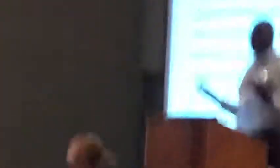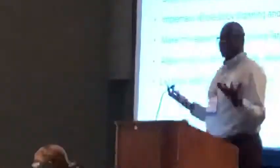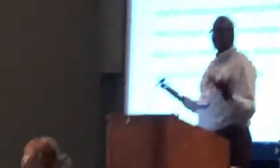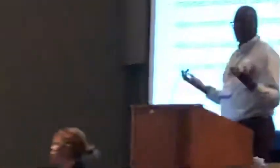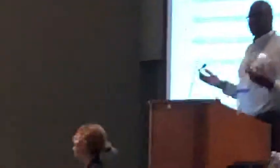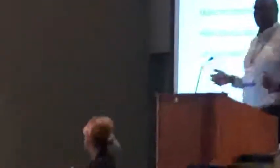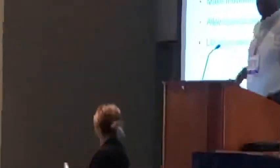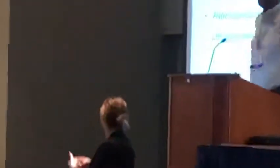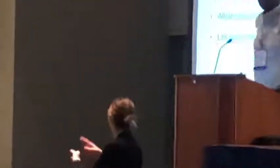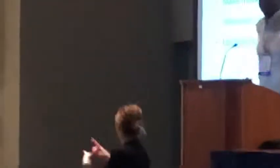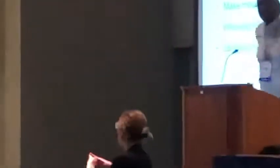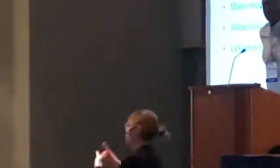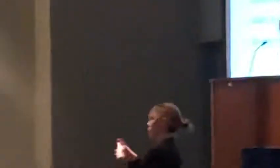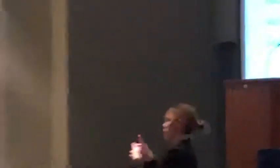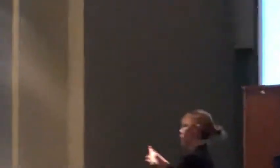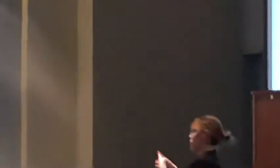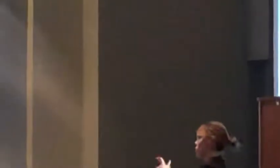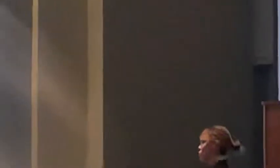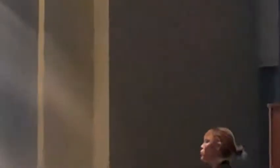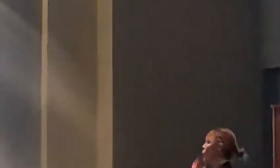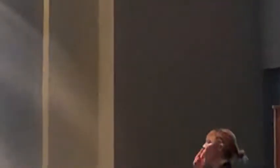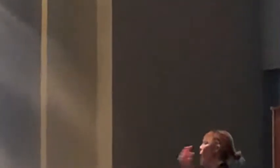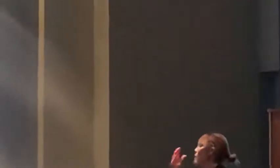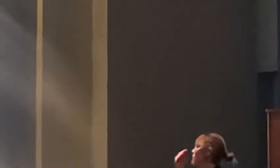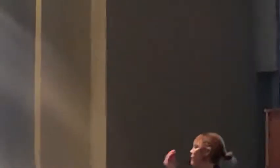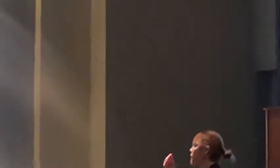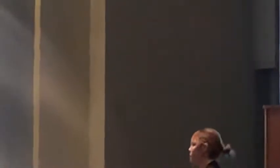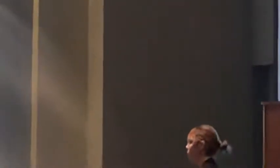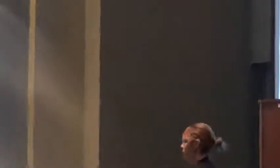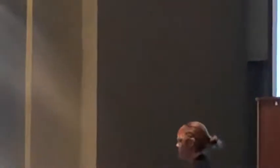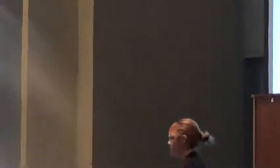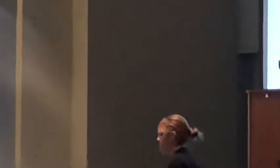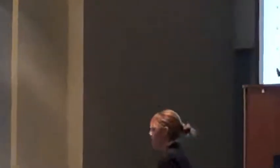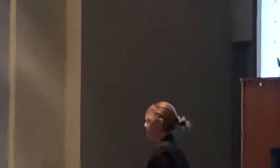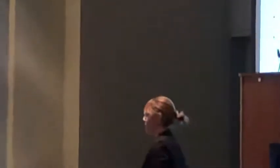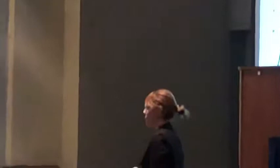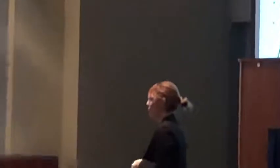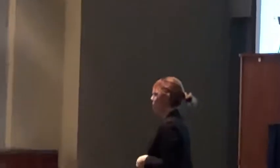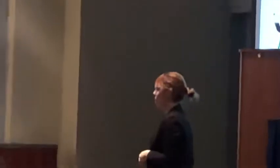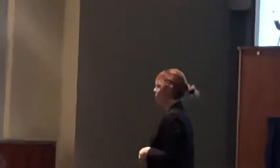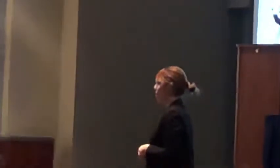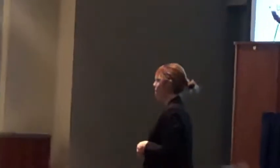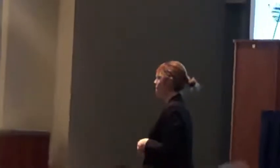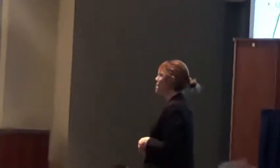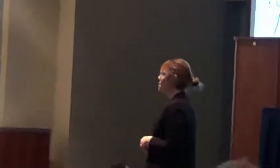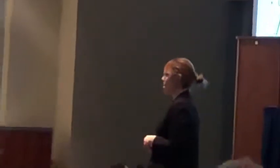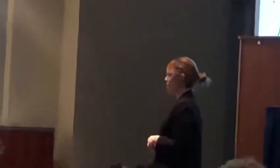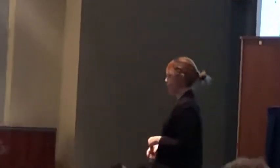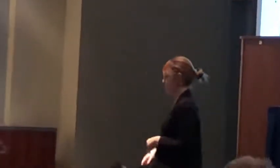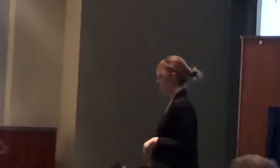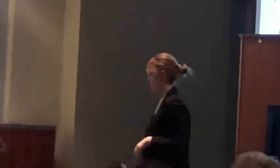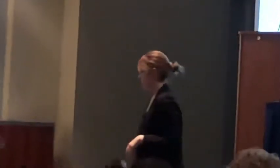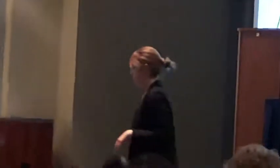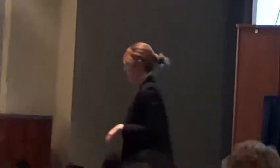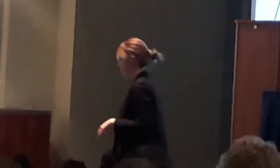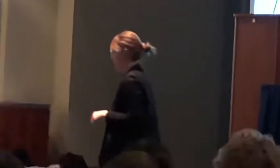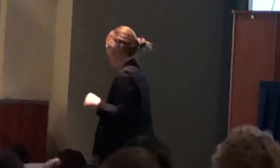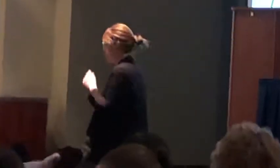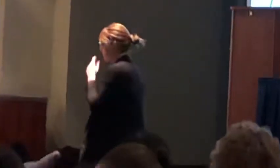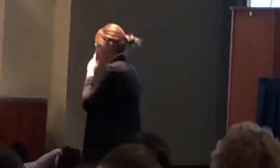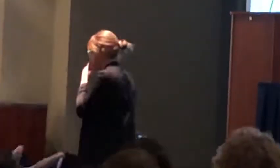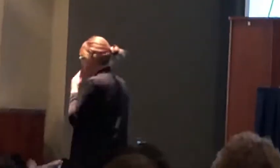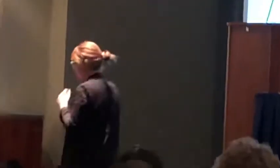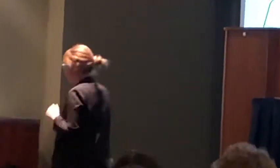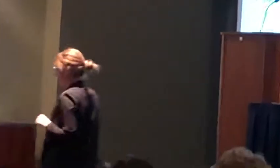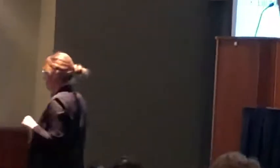with outside time, especially if you have a group of children who are very active. Now, if you can't begin